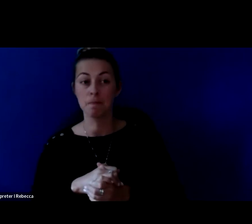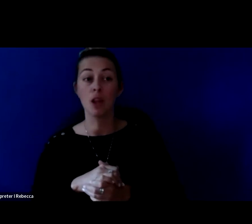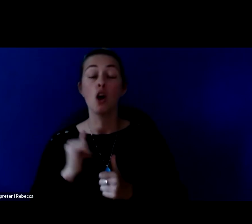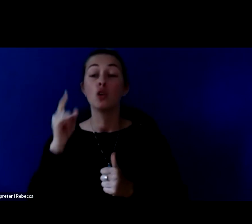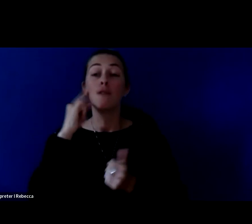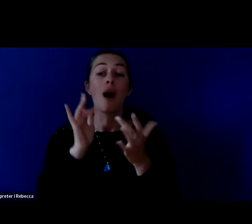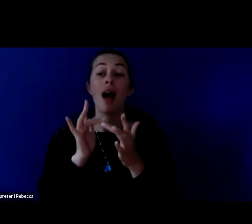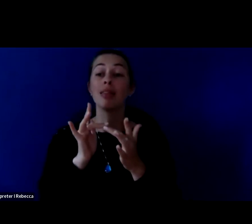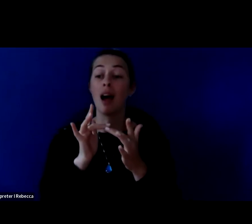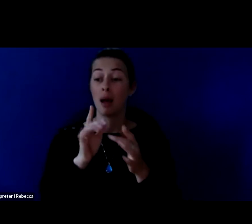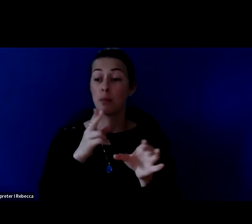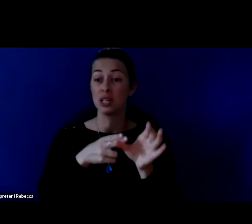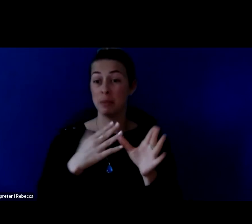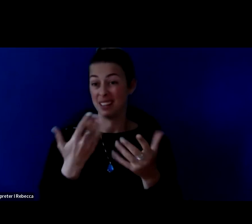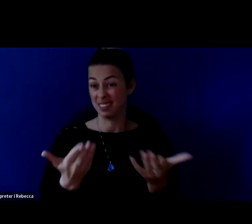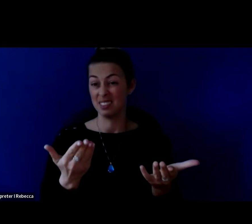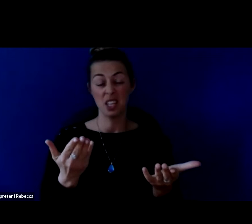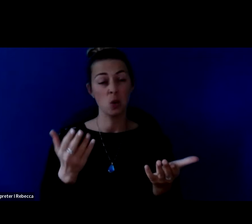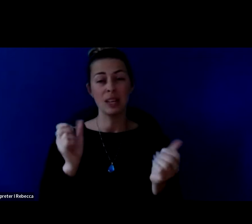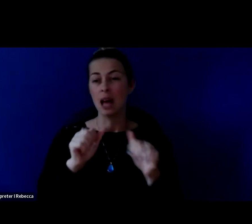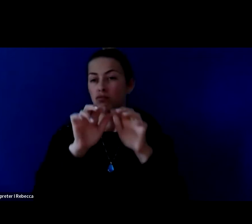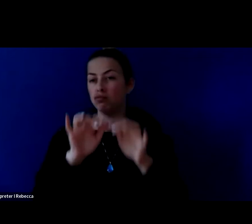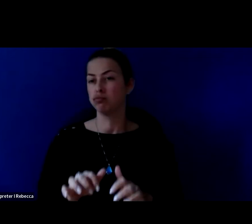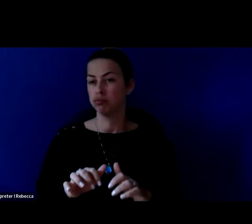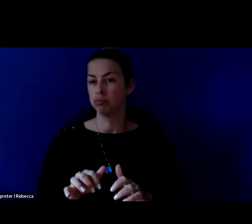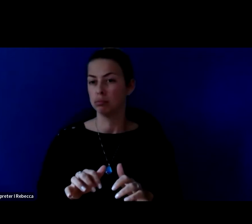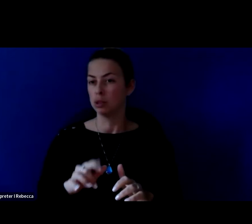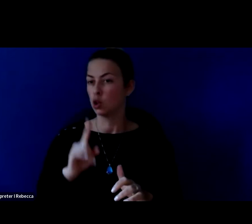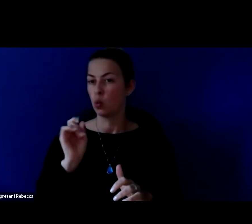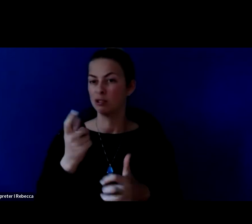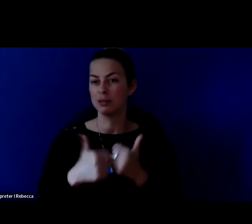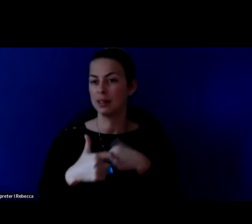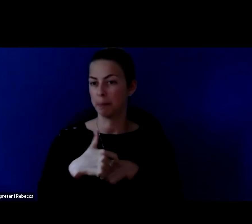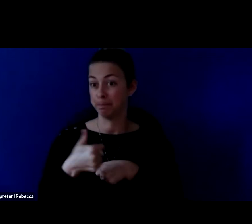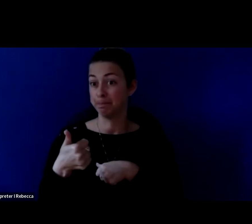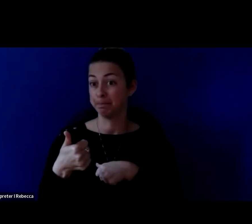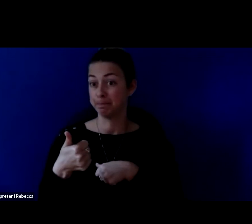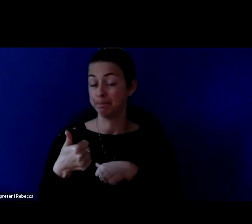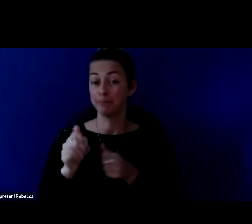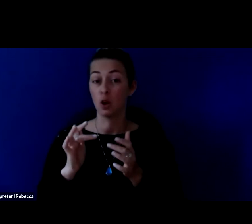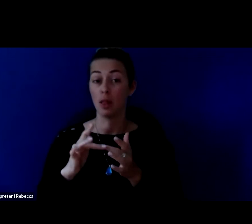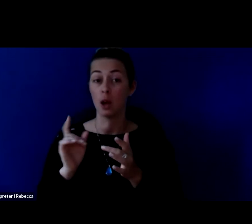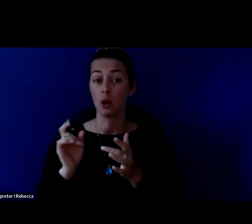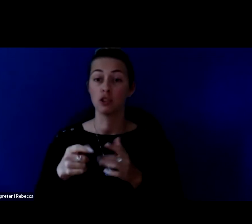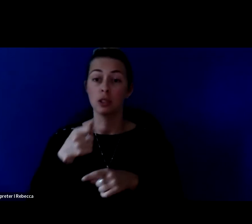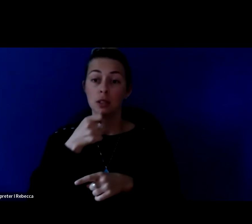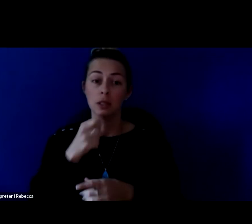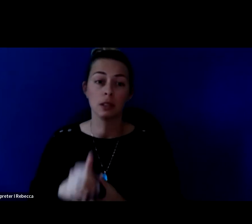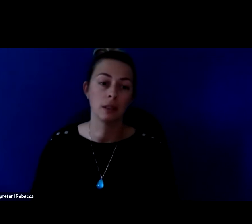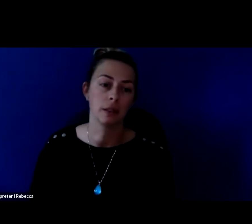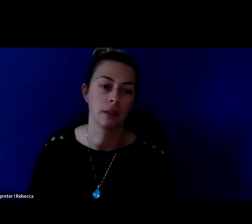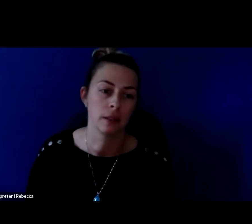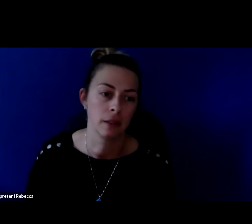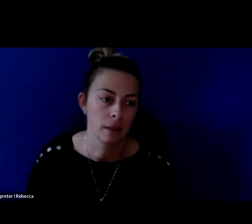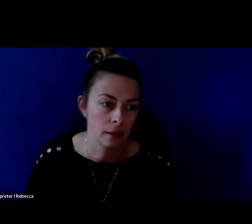online participants. Please feel free to pop questions into the Q&A. An online question here. Are you concerned that democracy